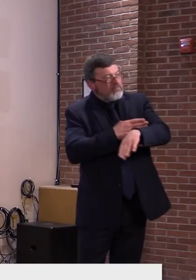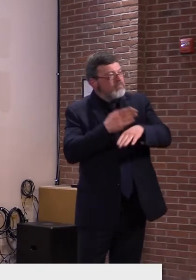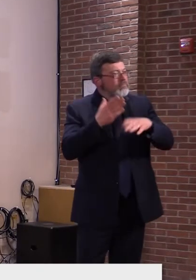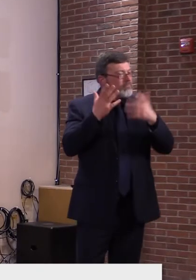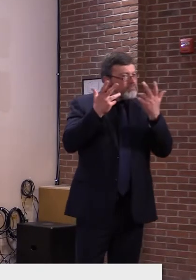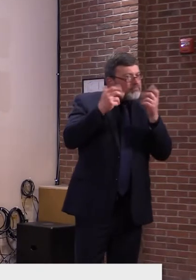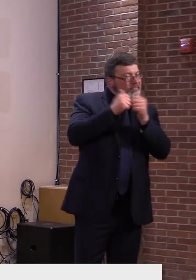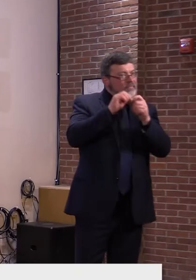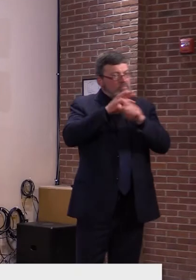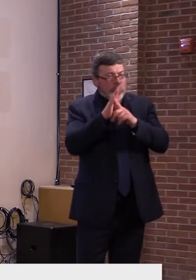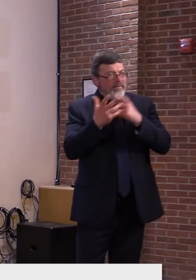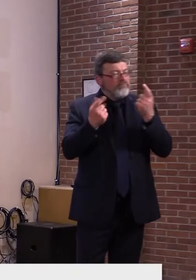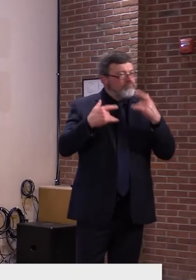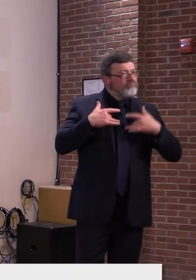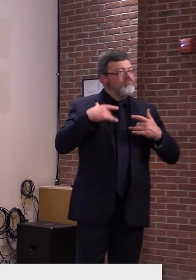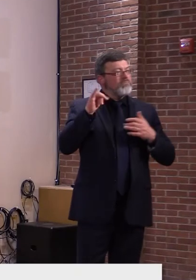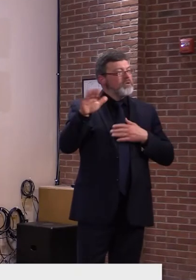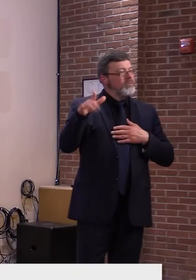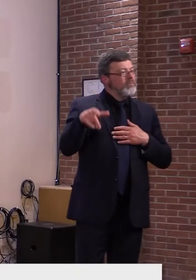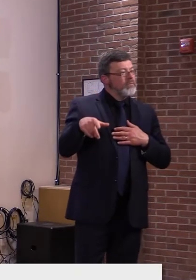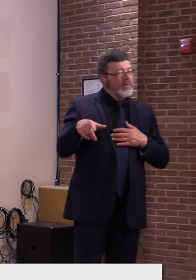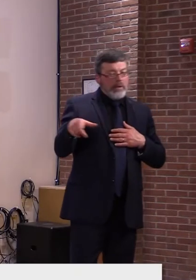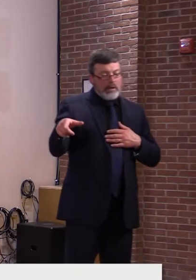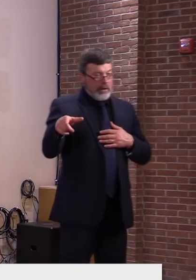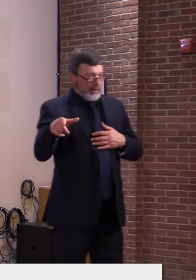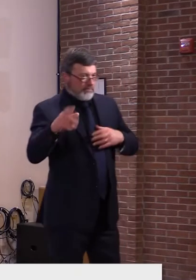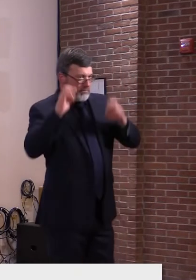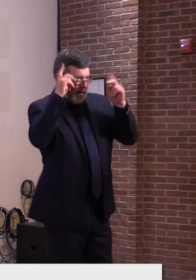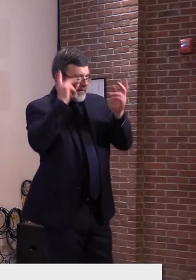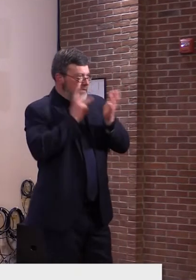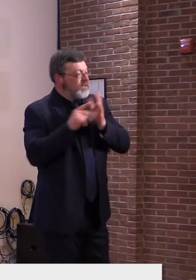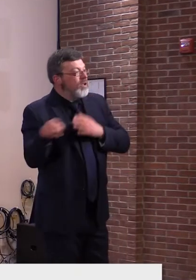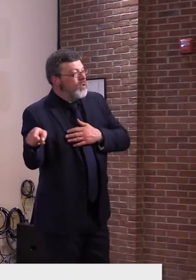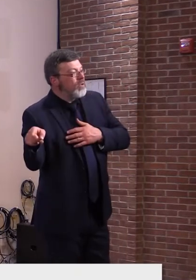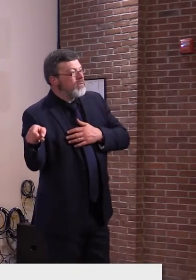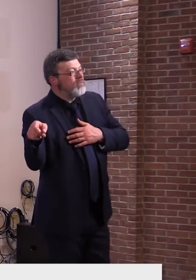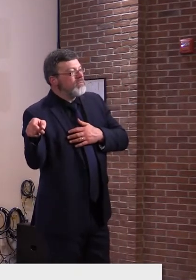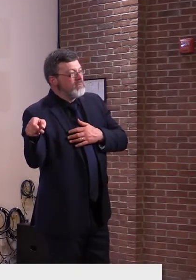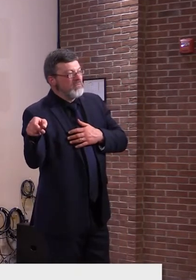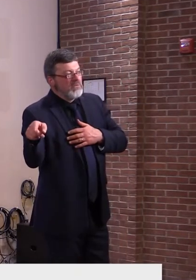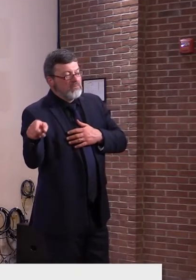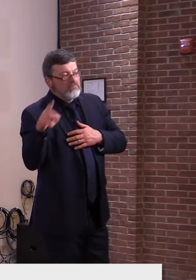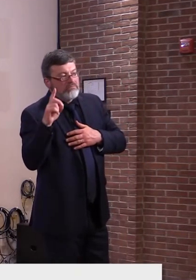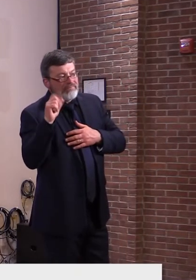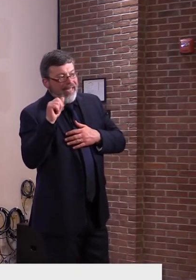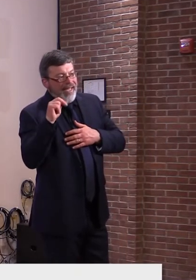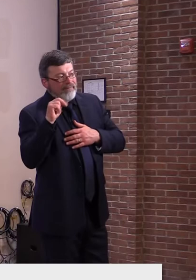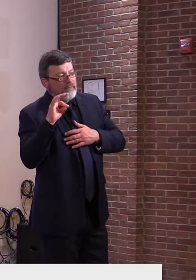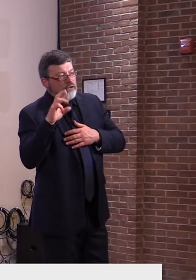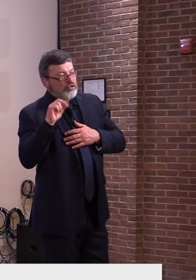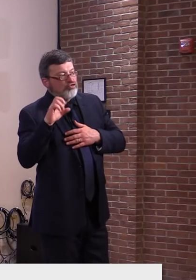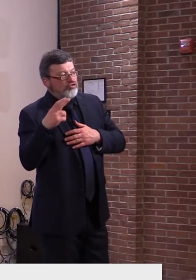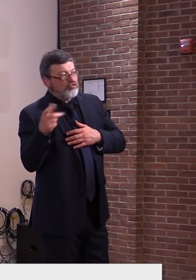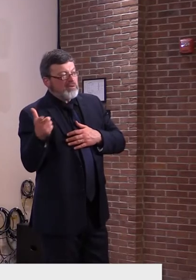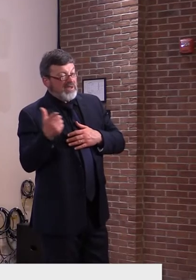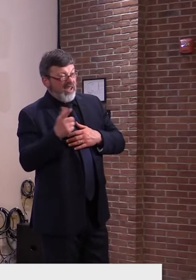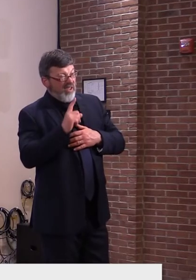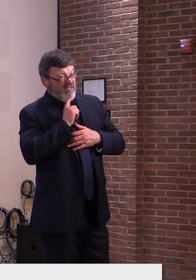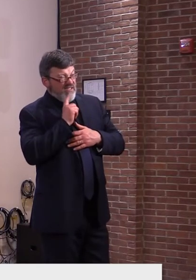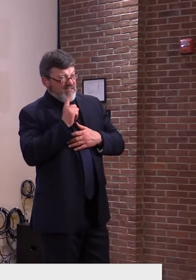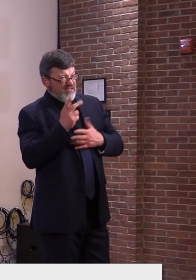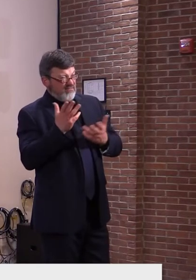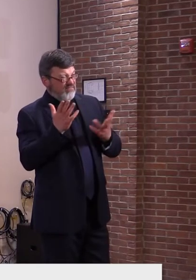Secretary French. Thanks for the question. Yeah, thanks for the question. Not surprising to a certain extent. The